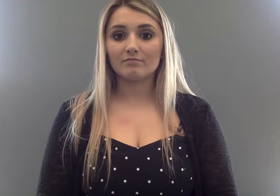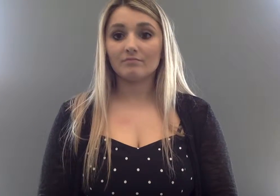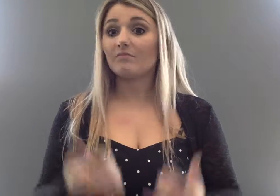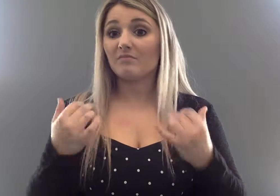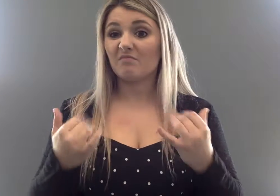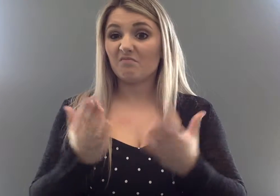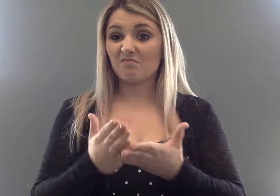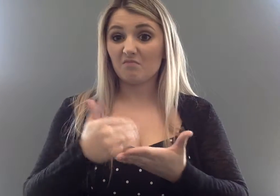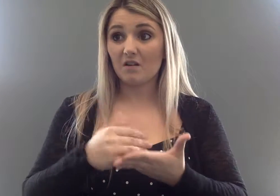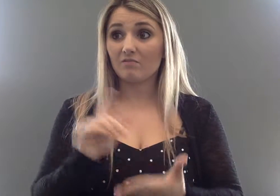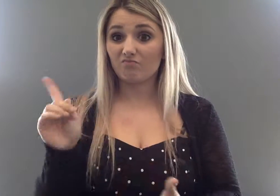Yep.